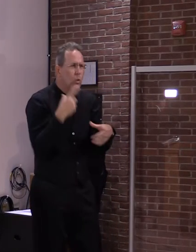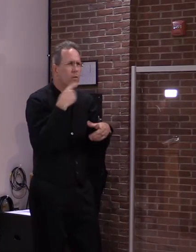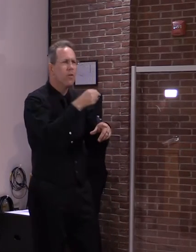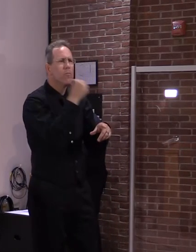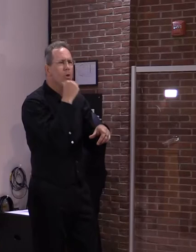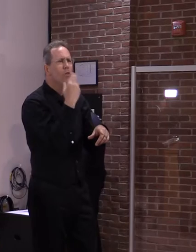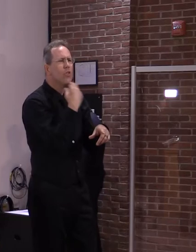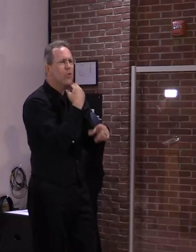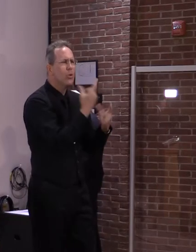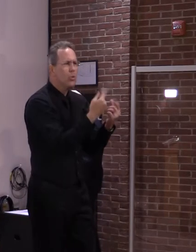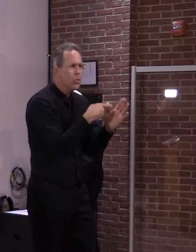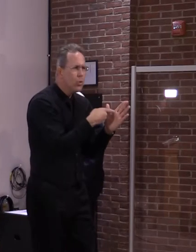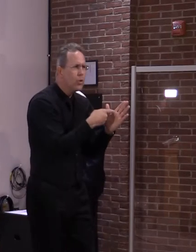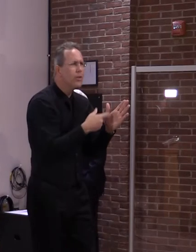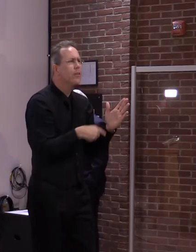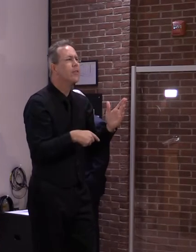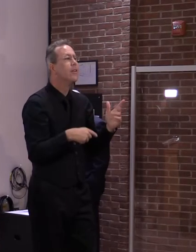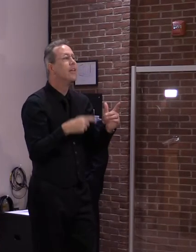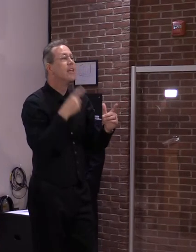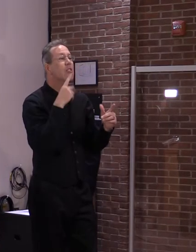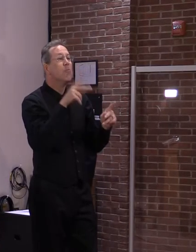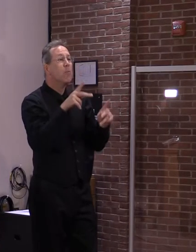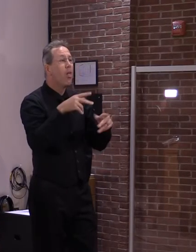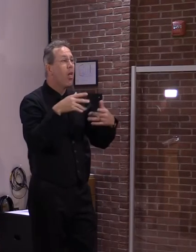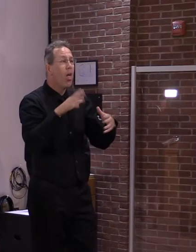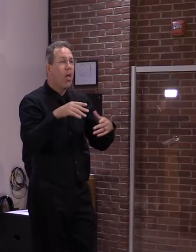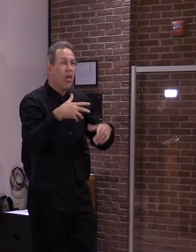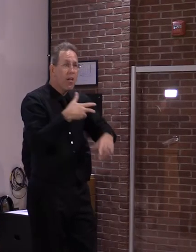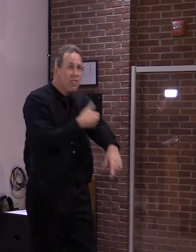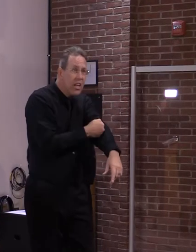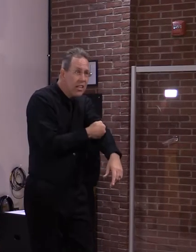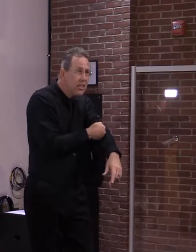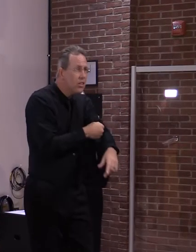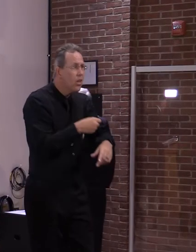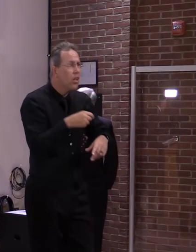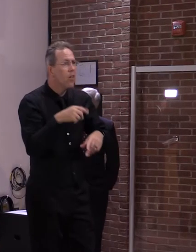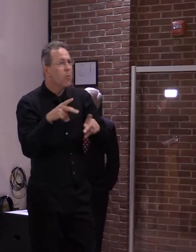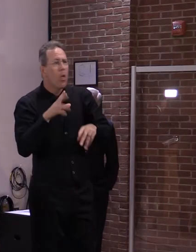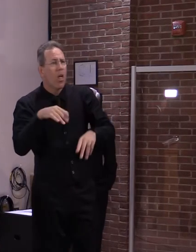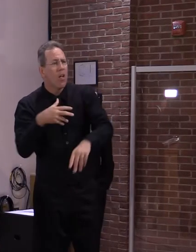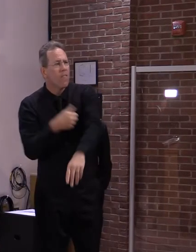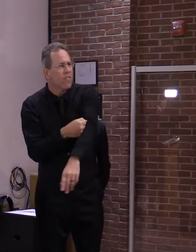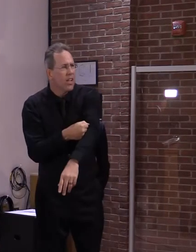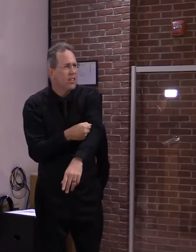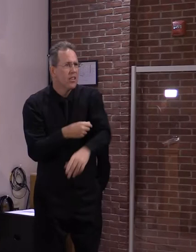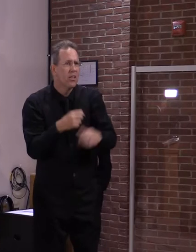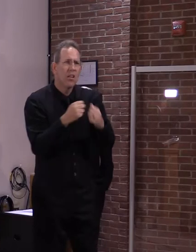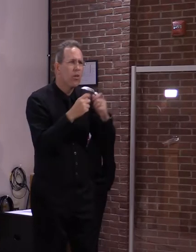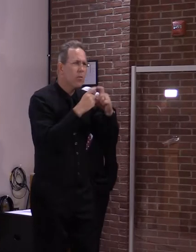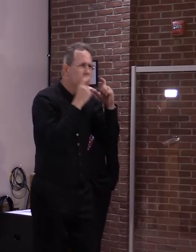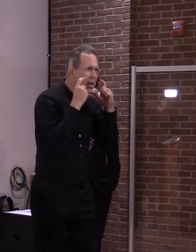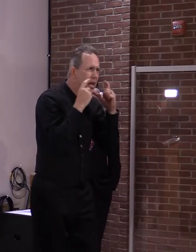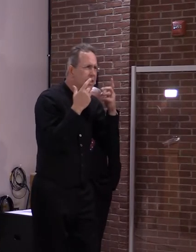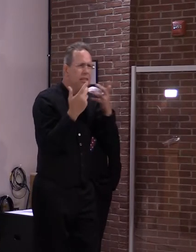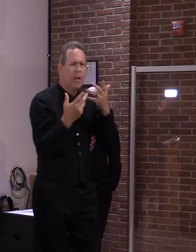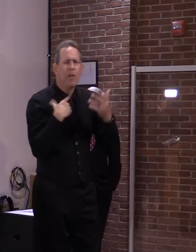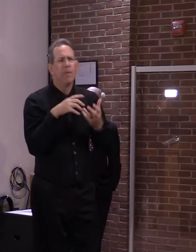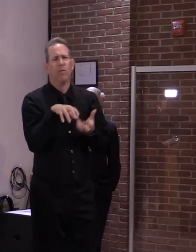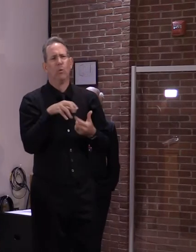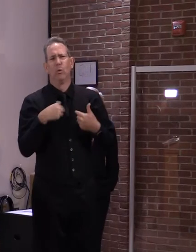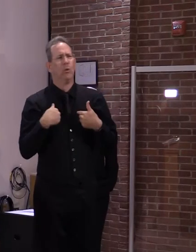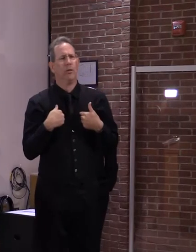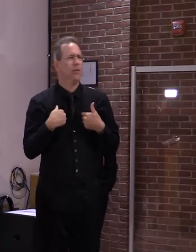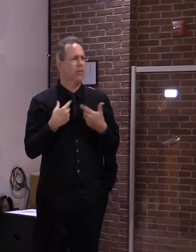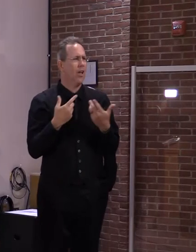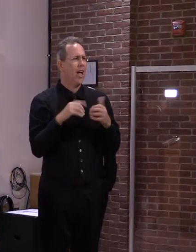are vaccinated versus if they're not? For example, do a certain group need to wear masks inside? Do all people? It's just been